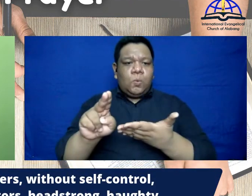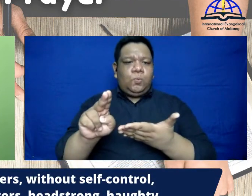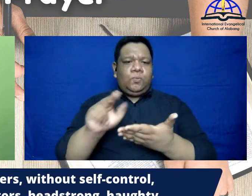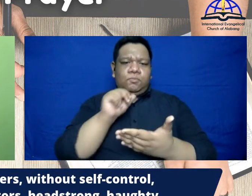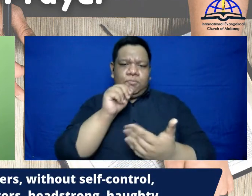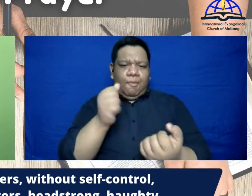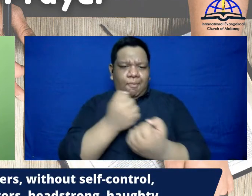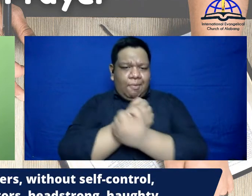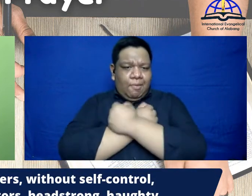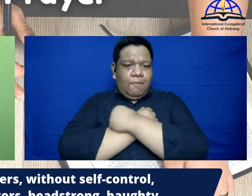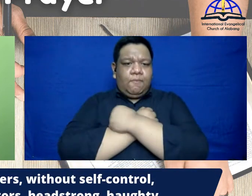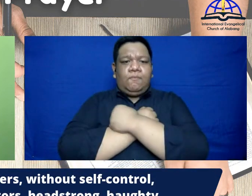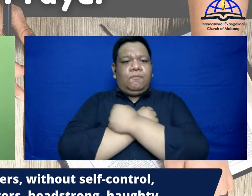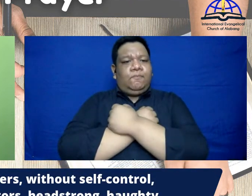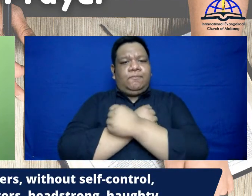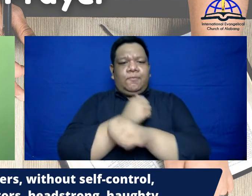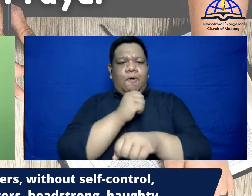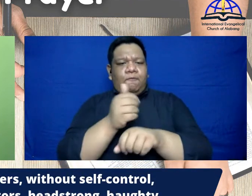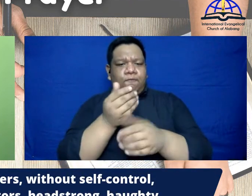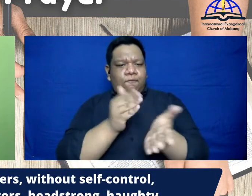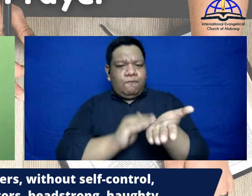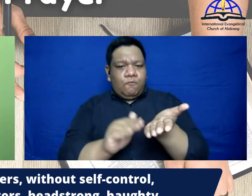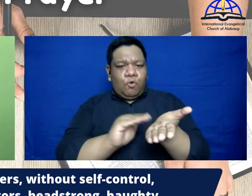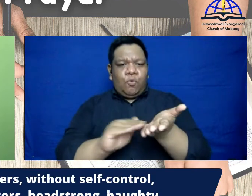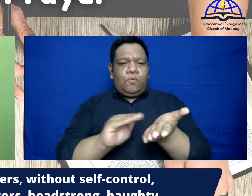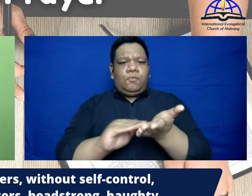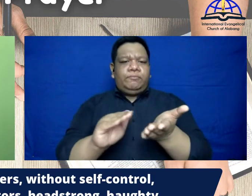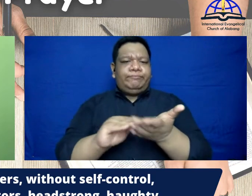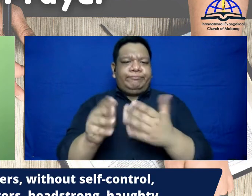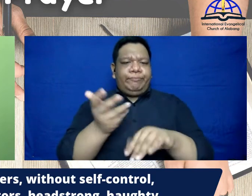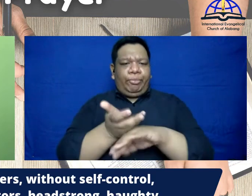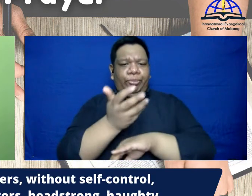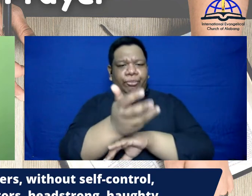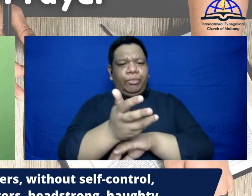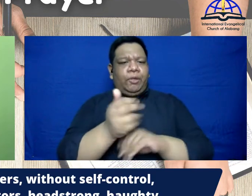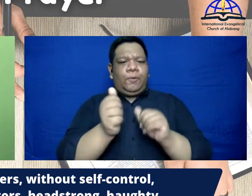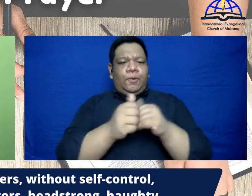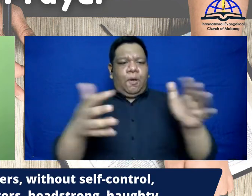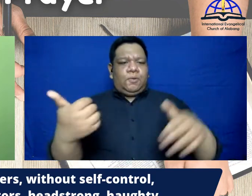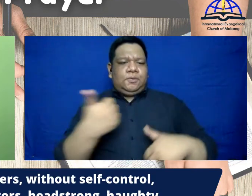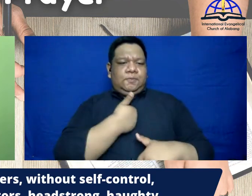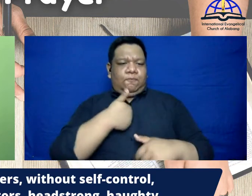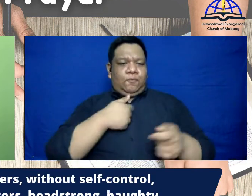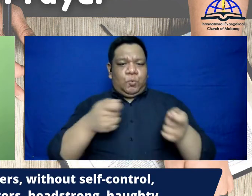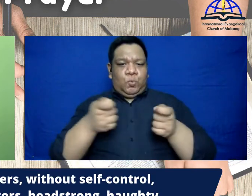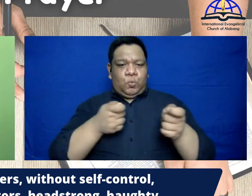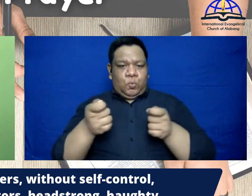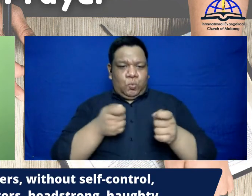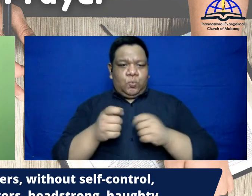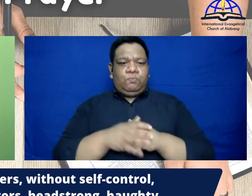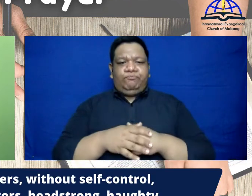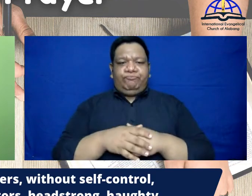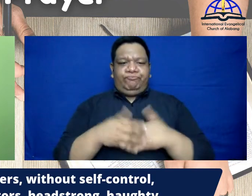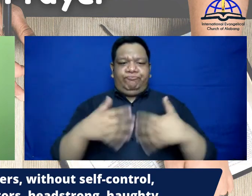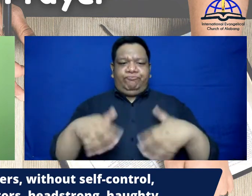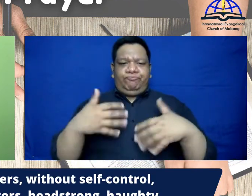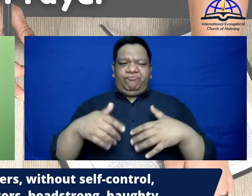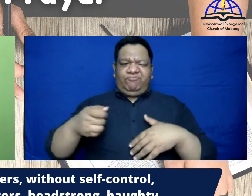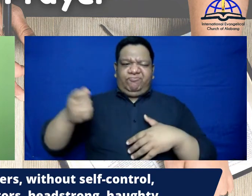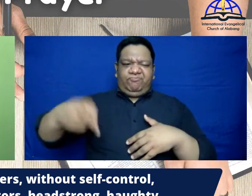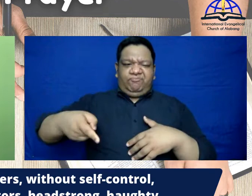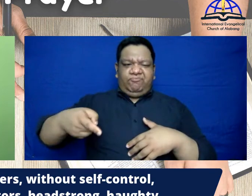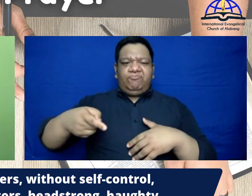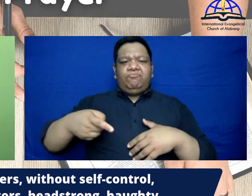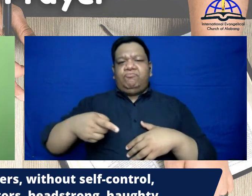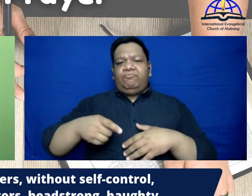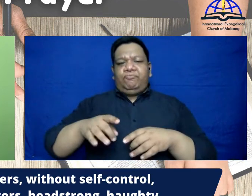unloving, unforgiving, slanderers without self-control, brutal, despisers of